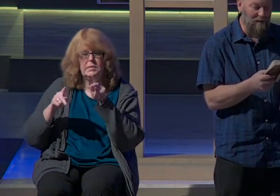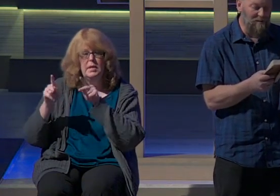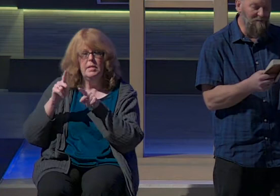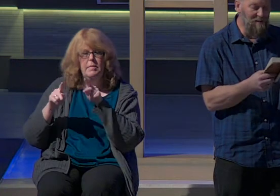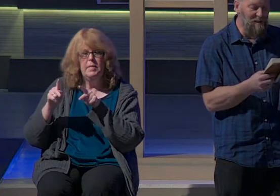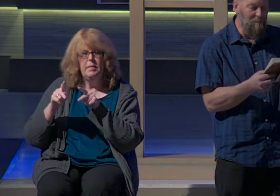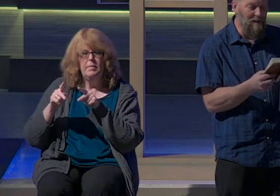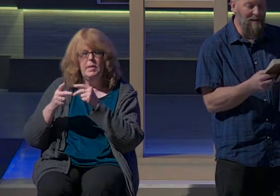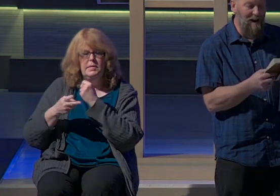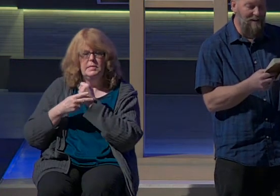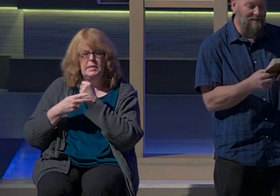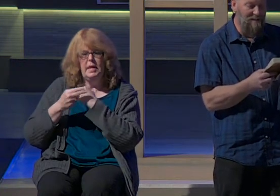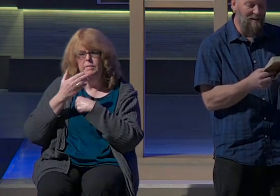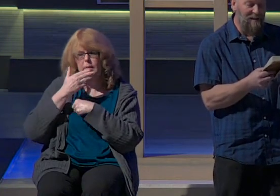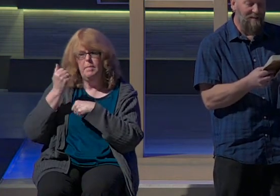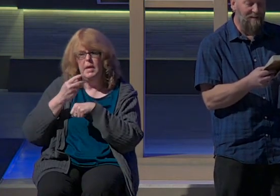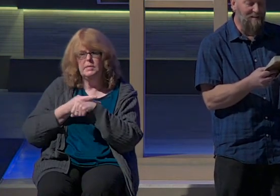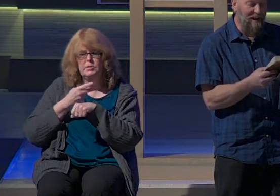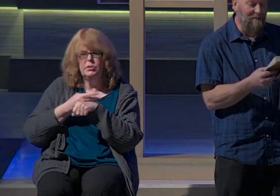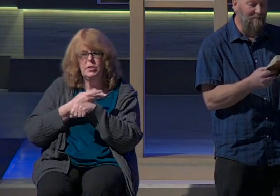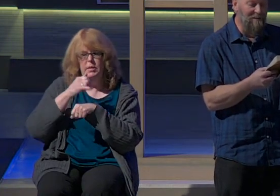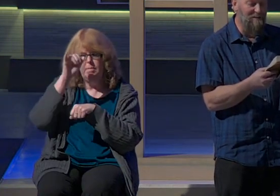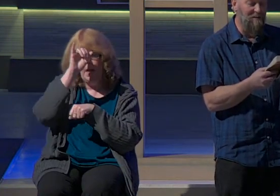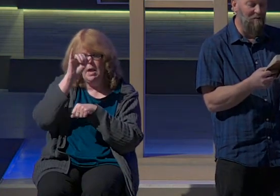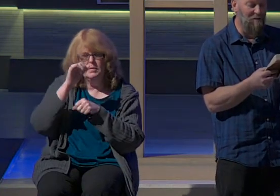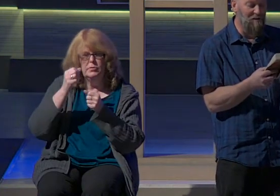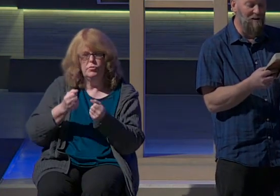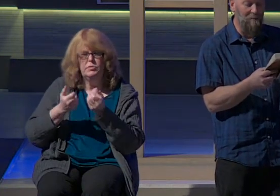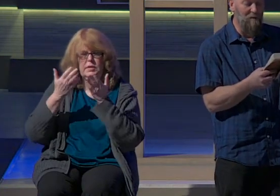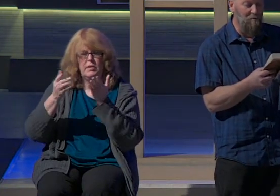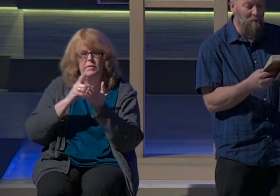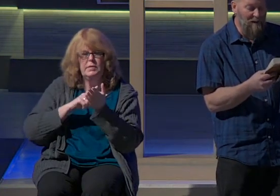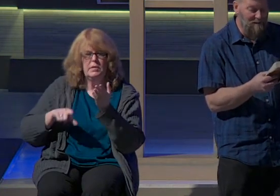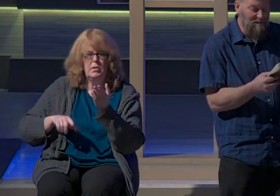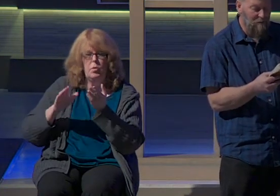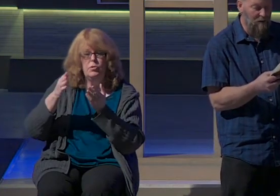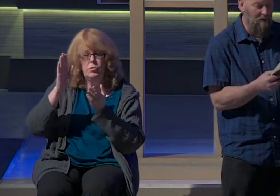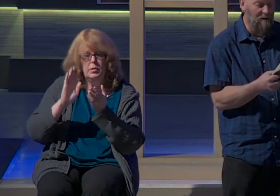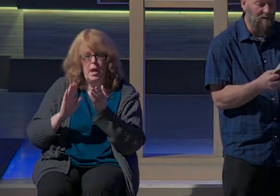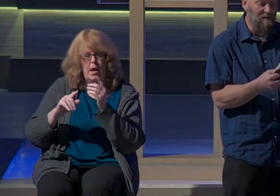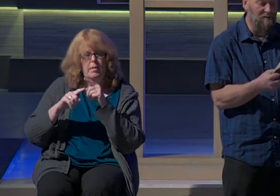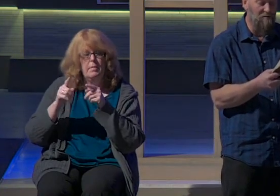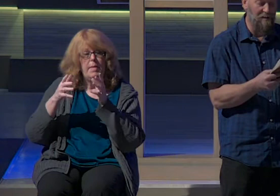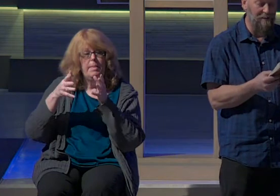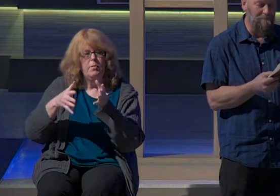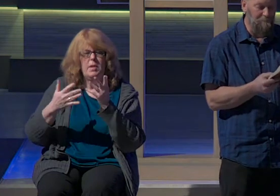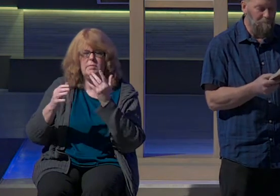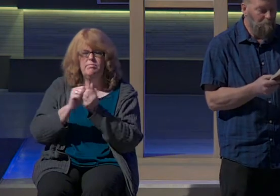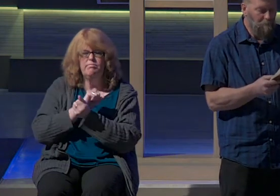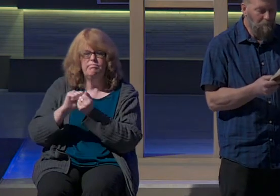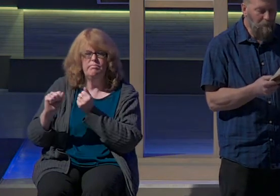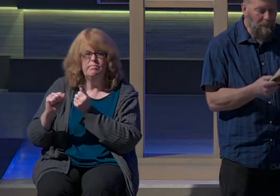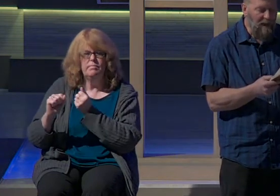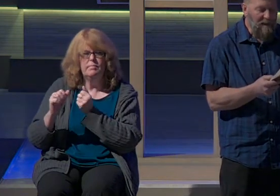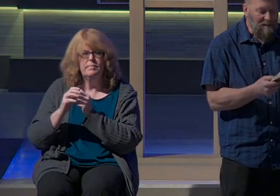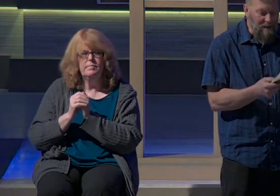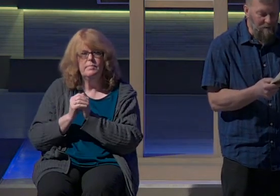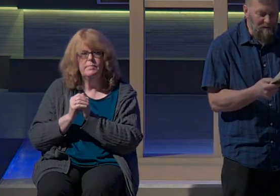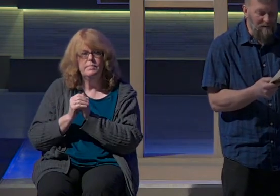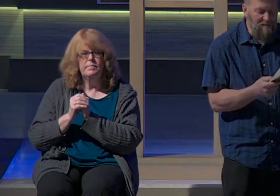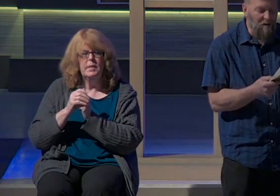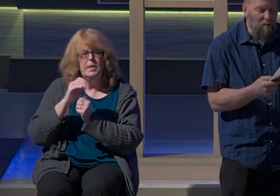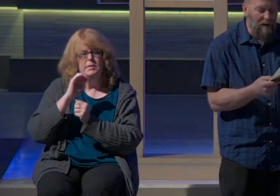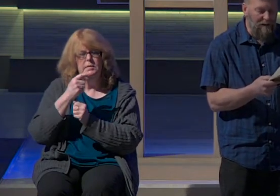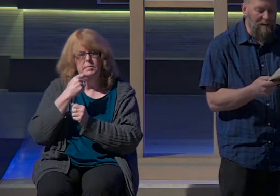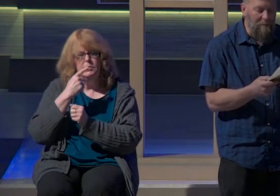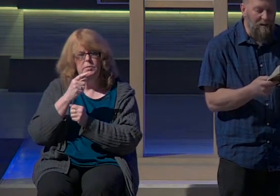the best of the sheep and the oxen to sacrifice to the Lord your God, but the rest we have utterly destroyed. Samuel